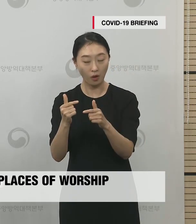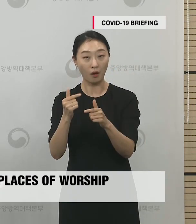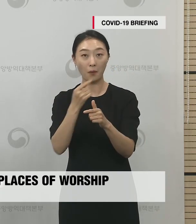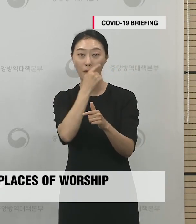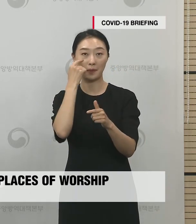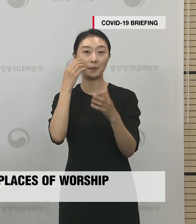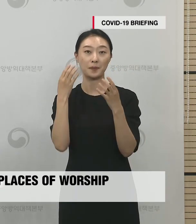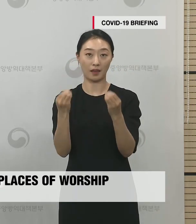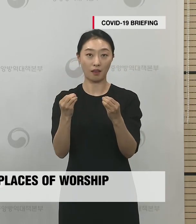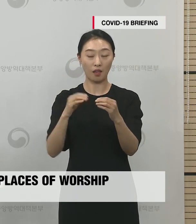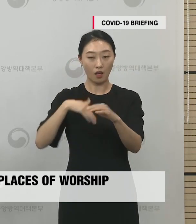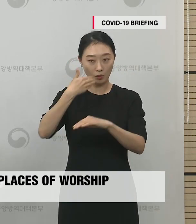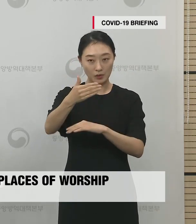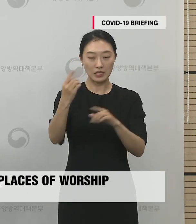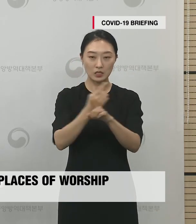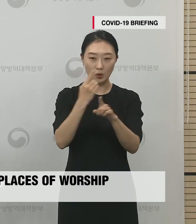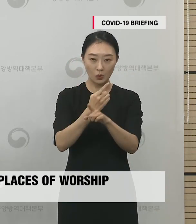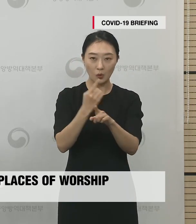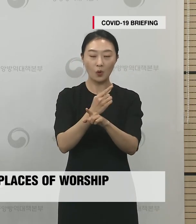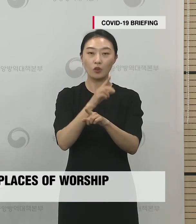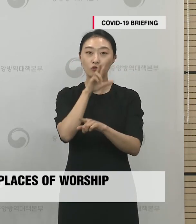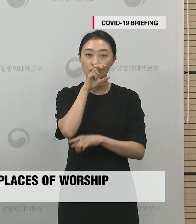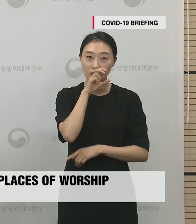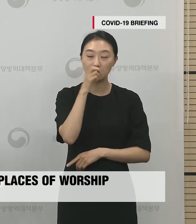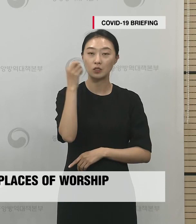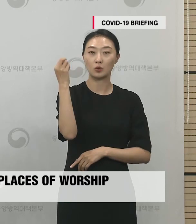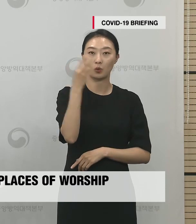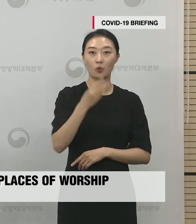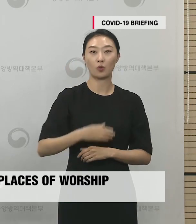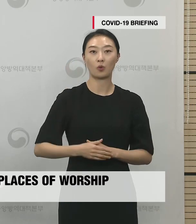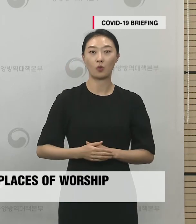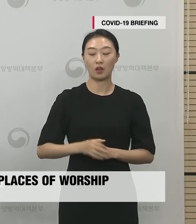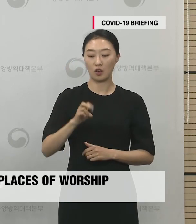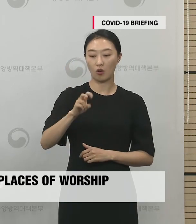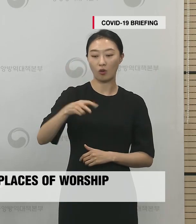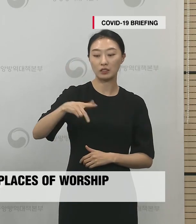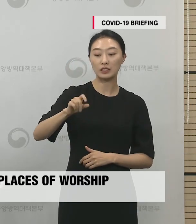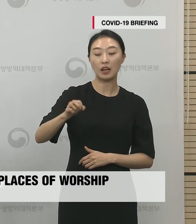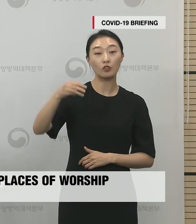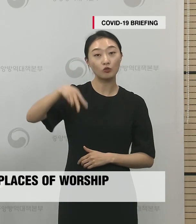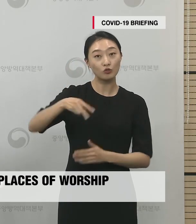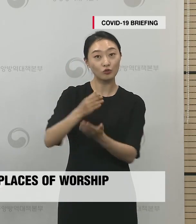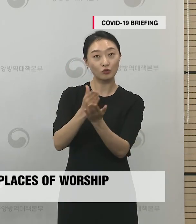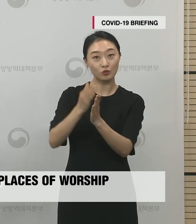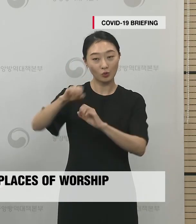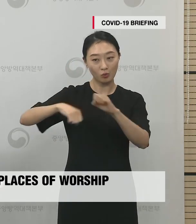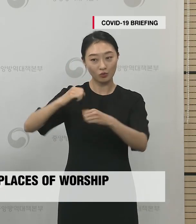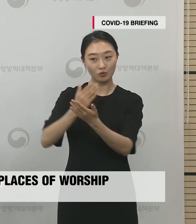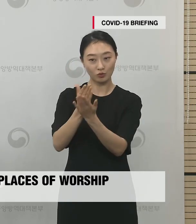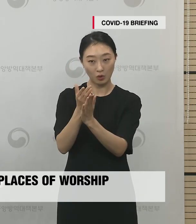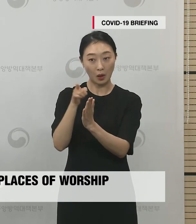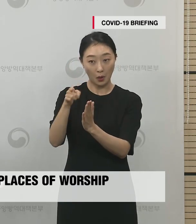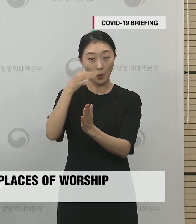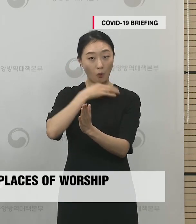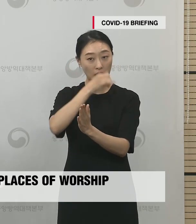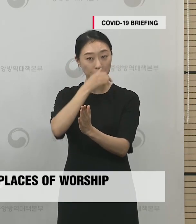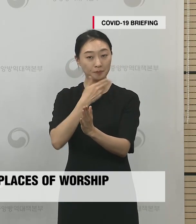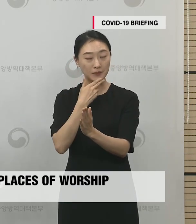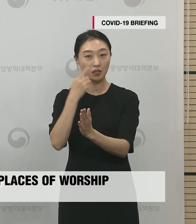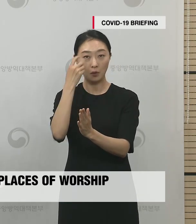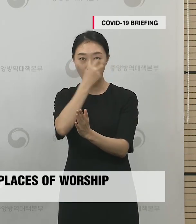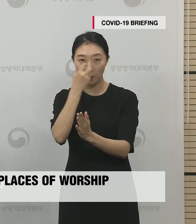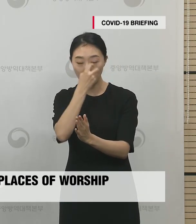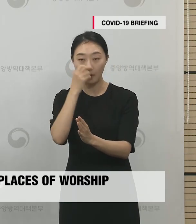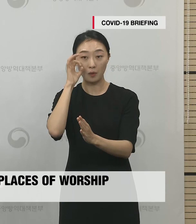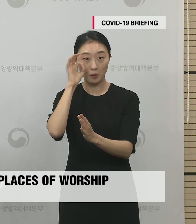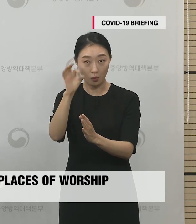confirmed that they were effective in some species of animals as well as laboratory mice. And we are also conducting